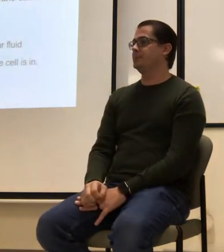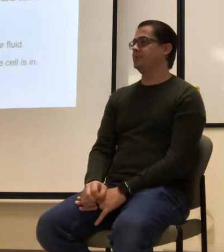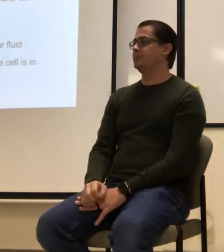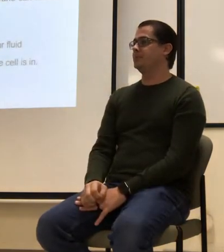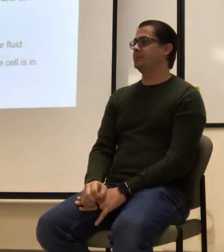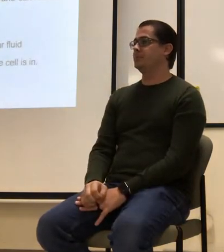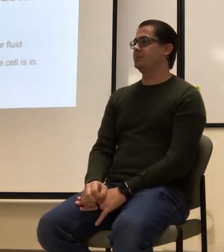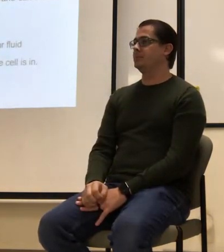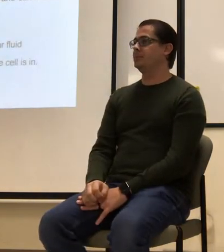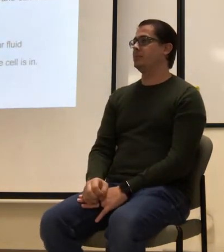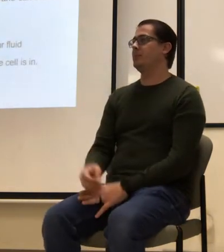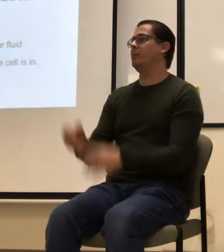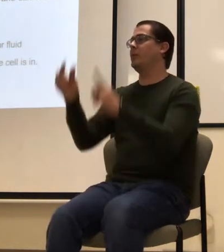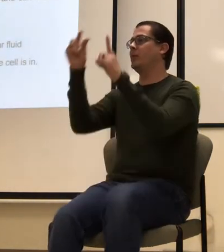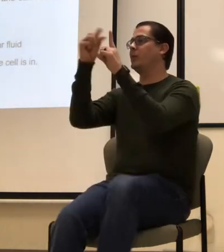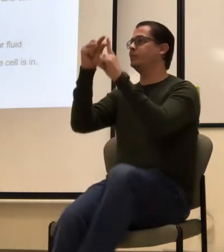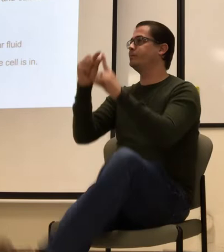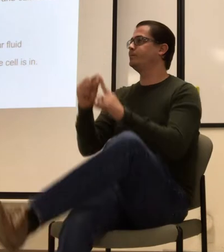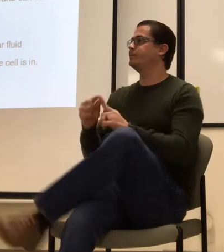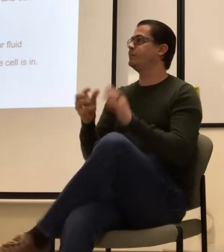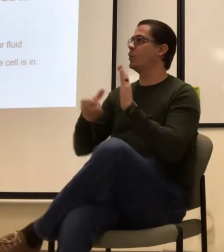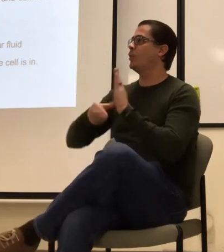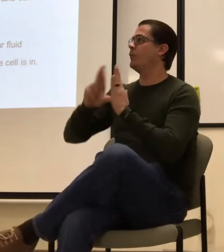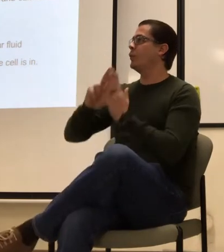A little terminology review.